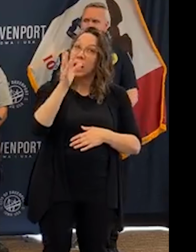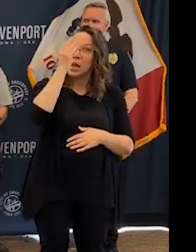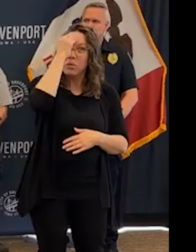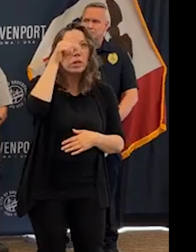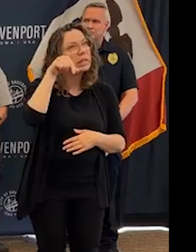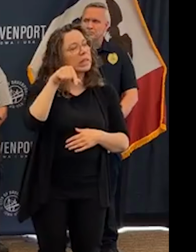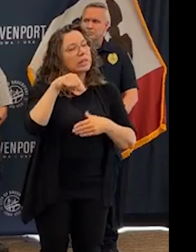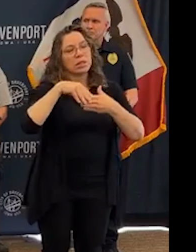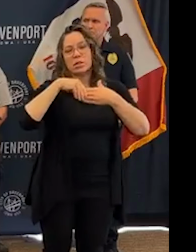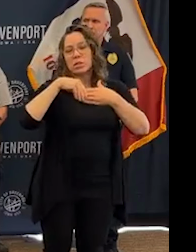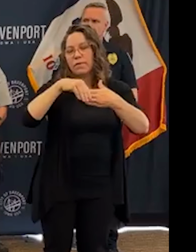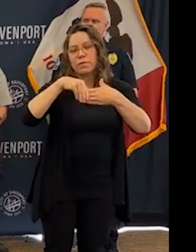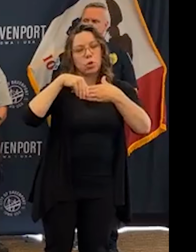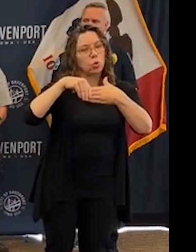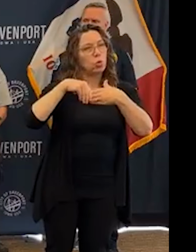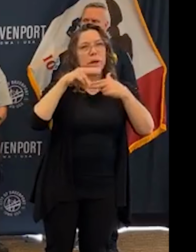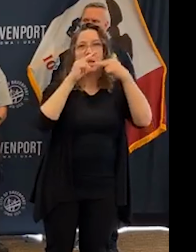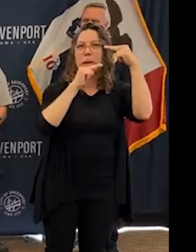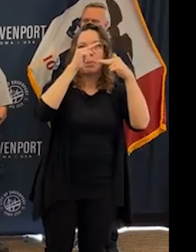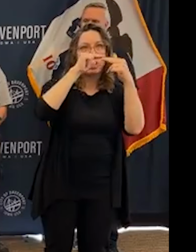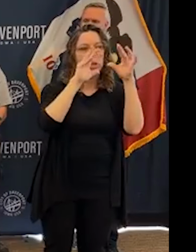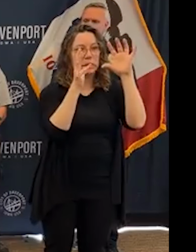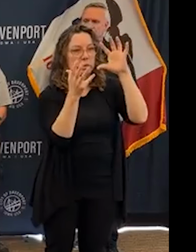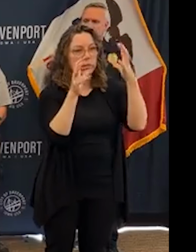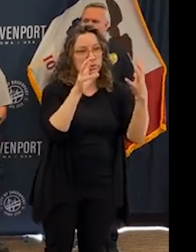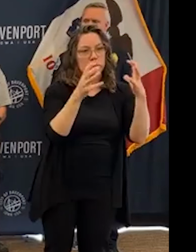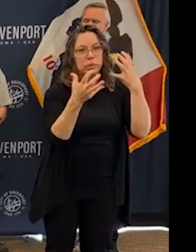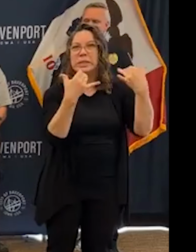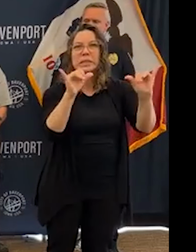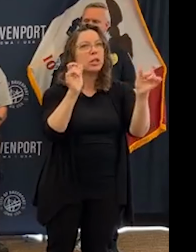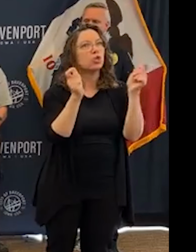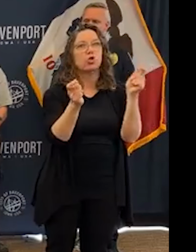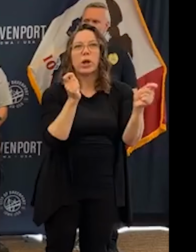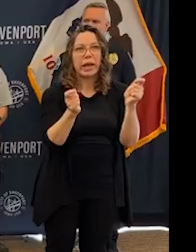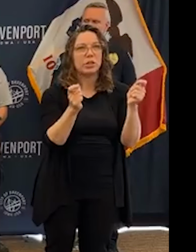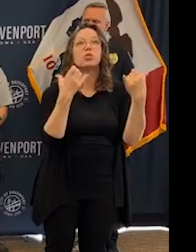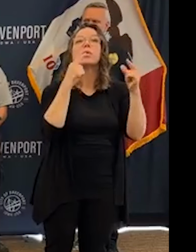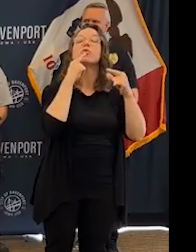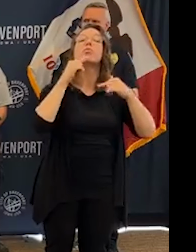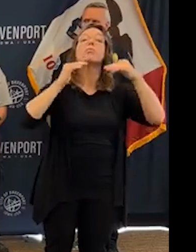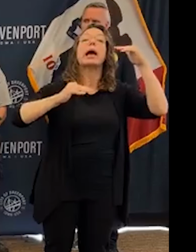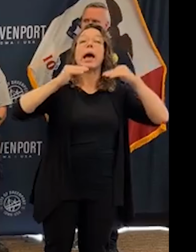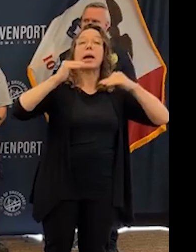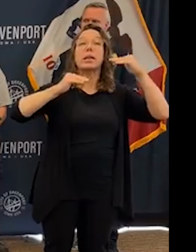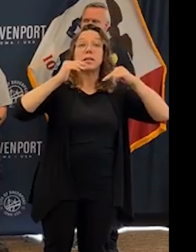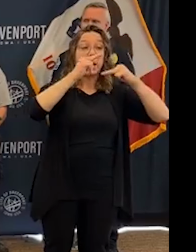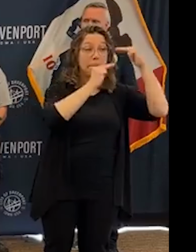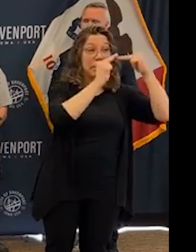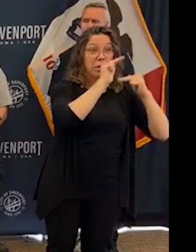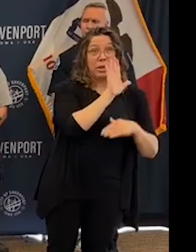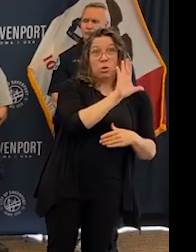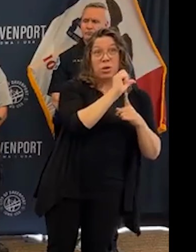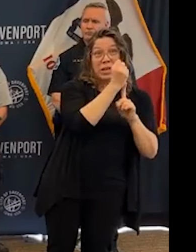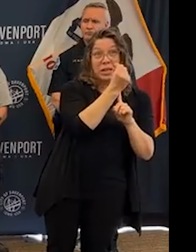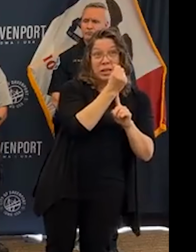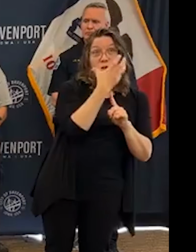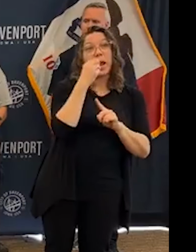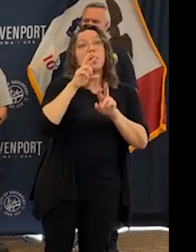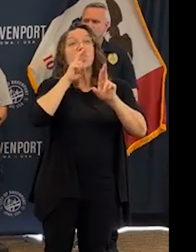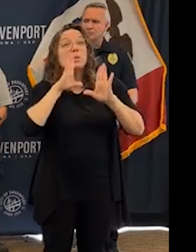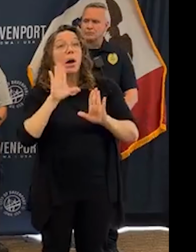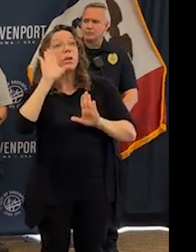fluid. We are doing the best we can to balance the building conditions and the safety of our responders. And so